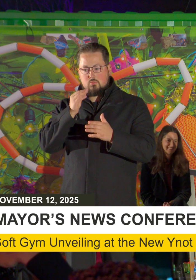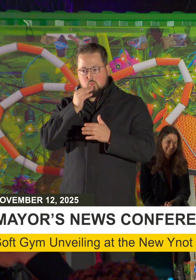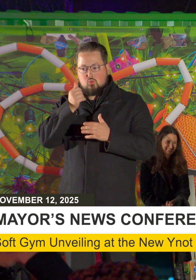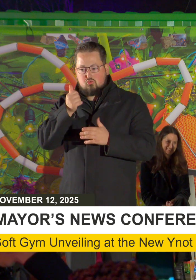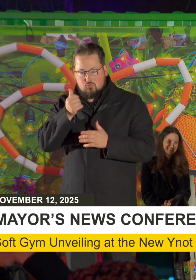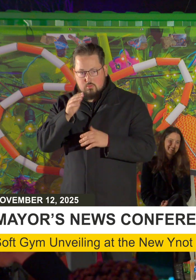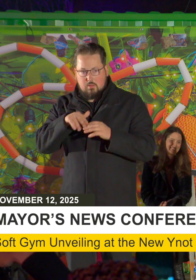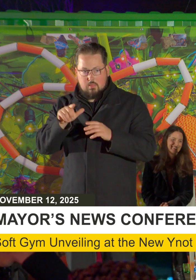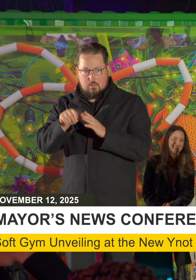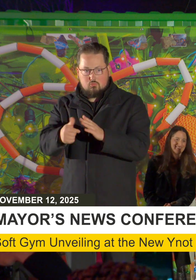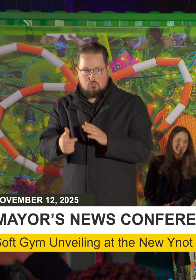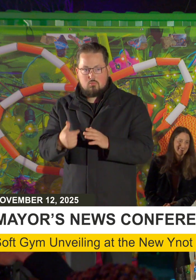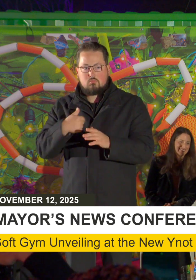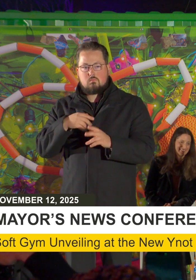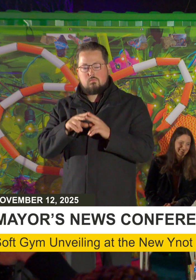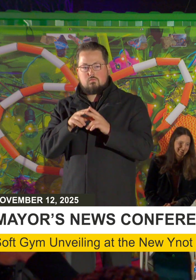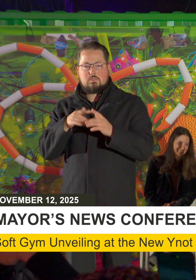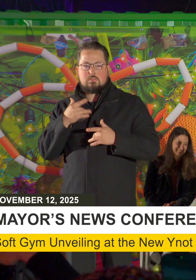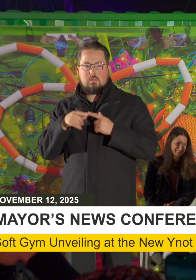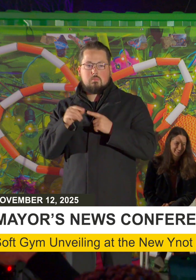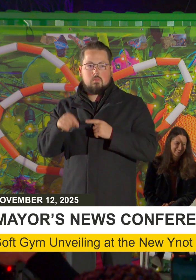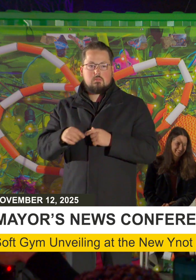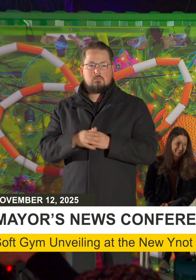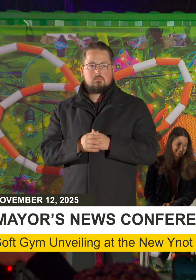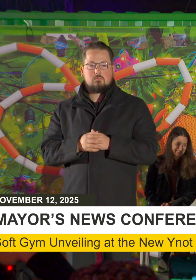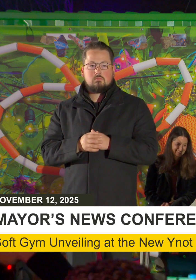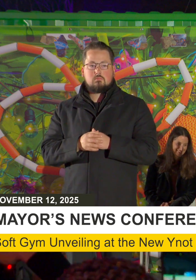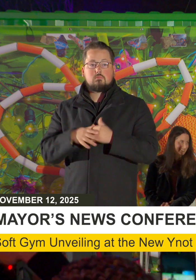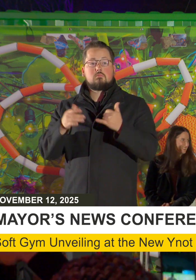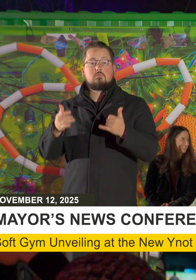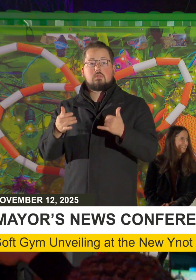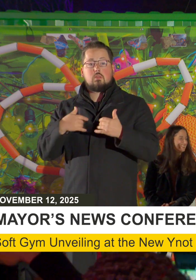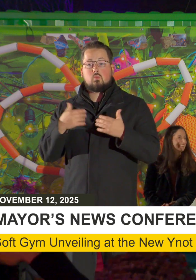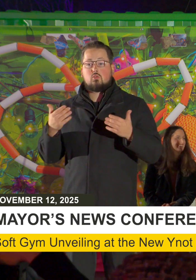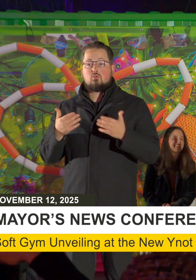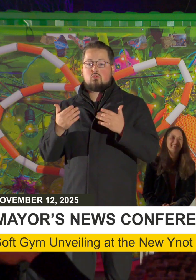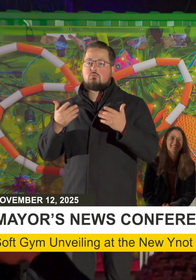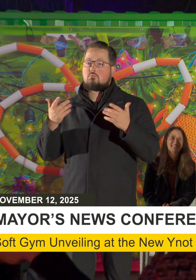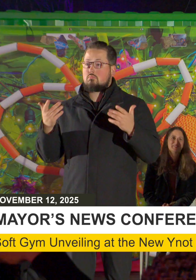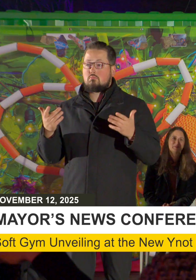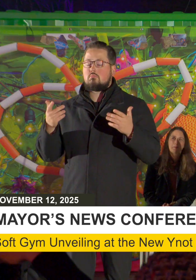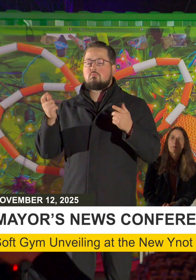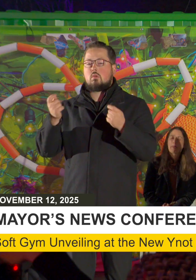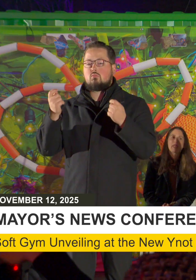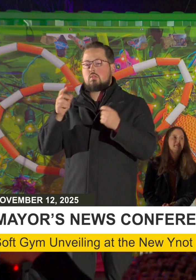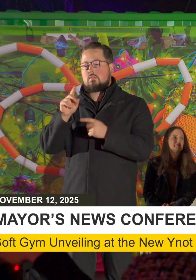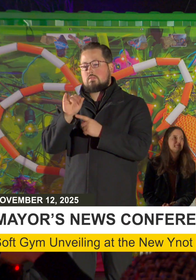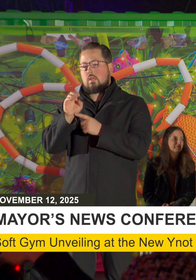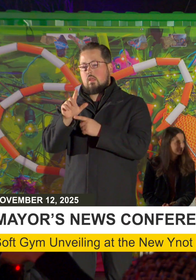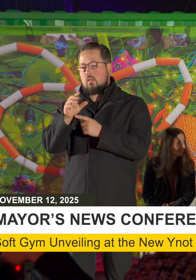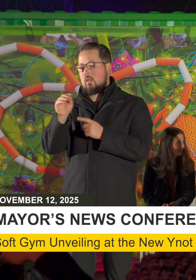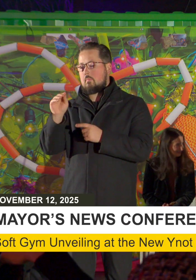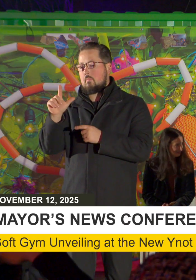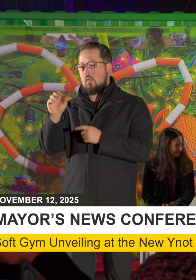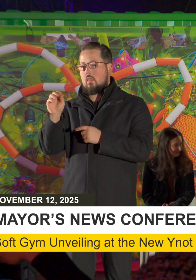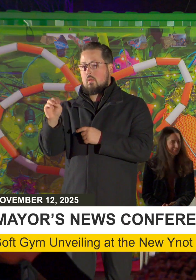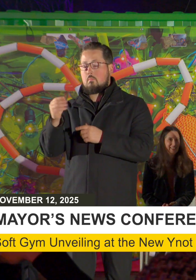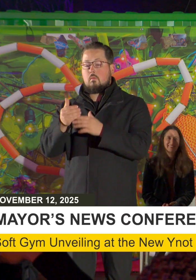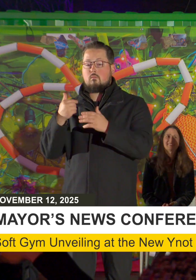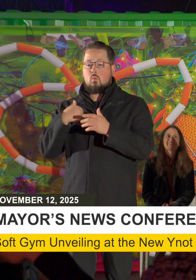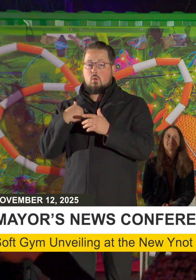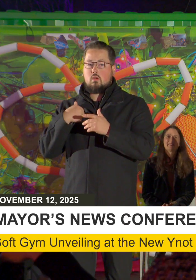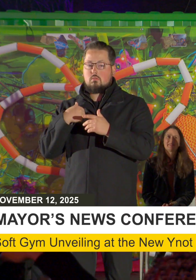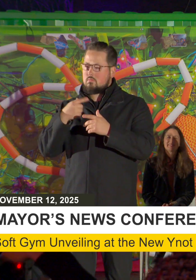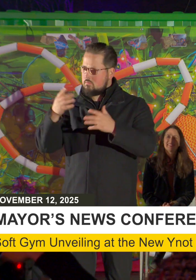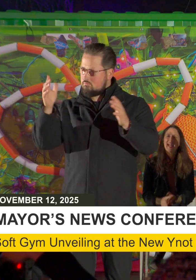later. And we're very excited about it. Today, we are here to celebrate Daniel and Malcolm. And before I get into the